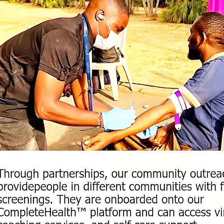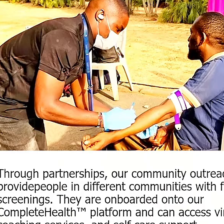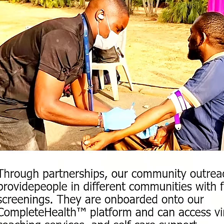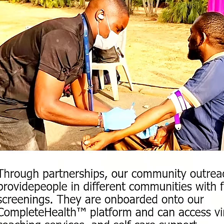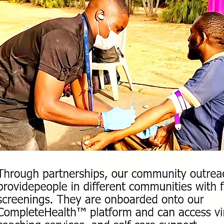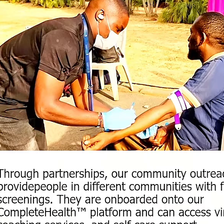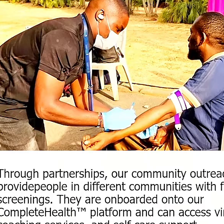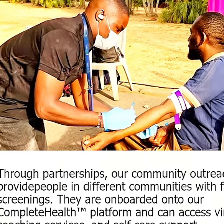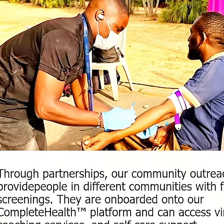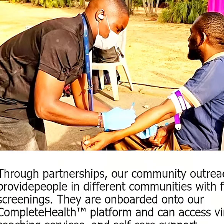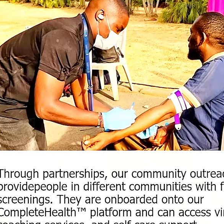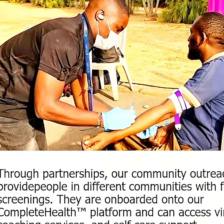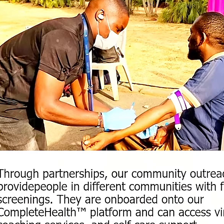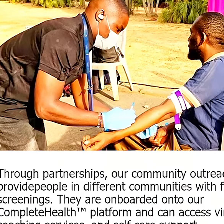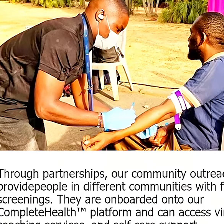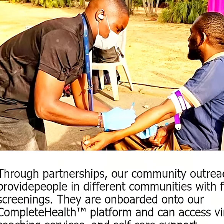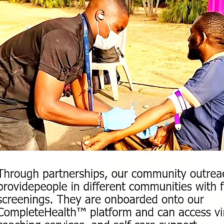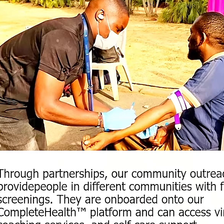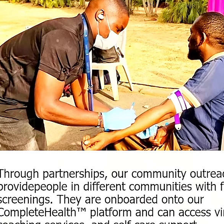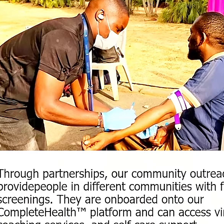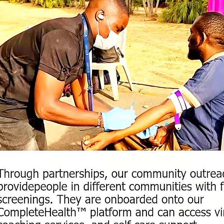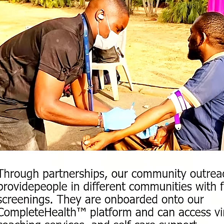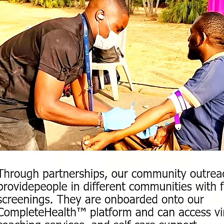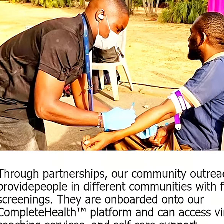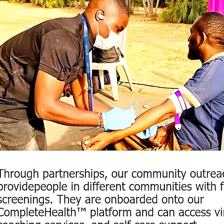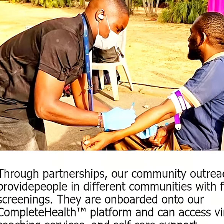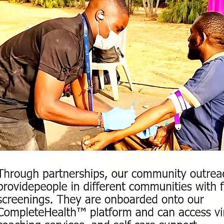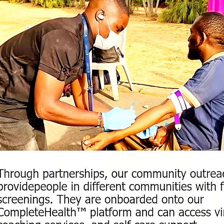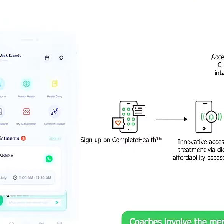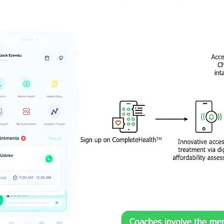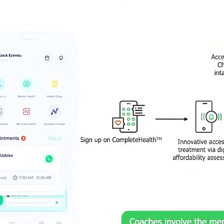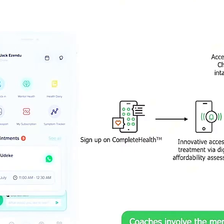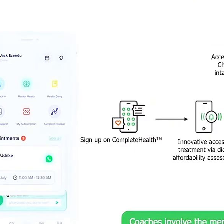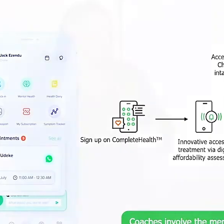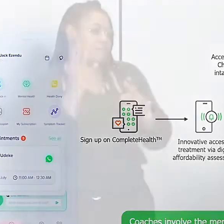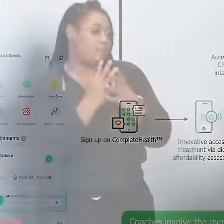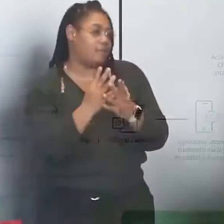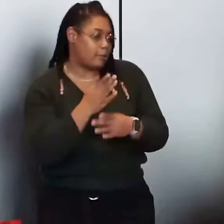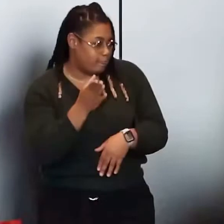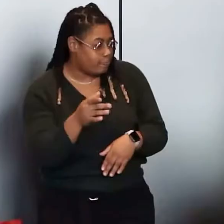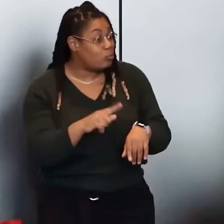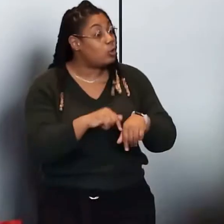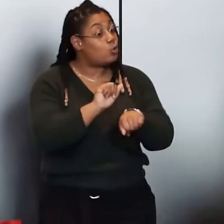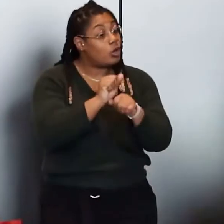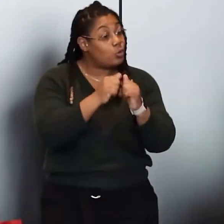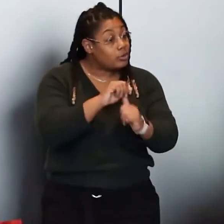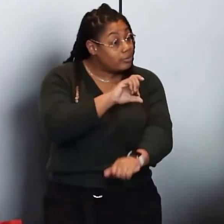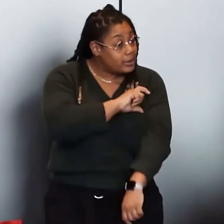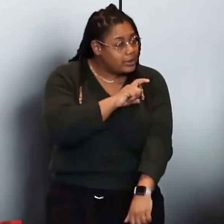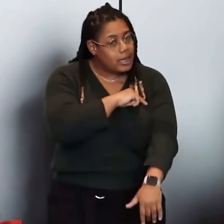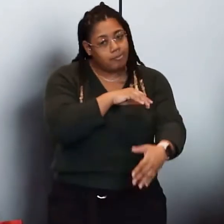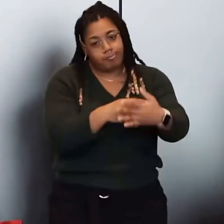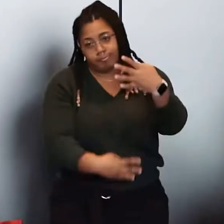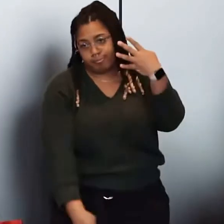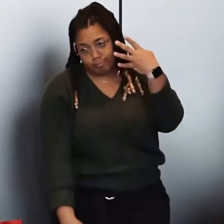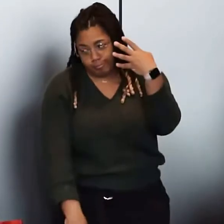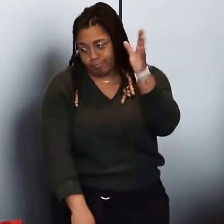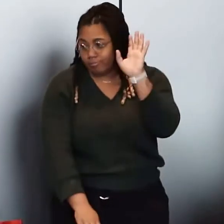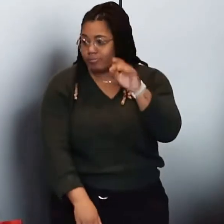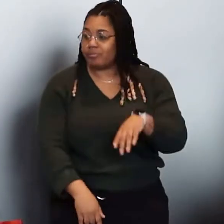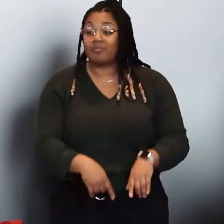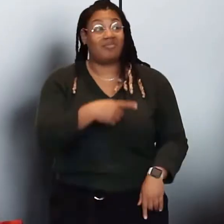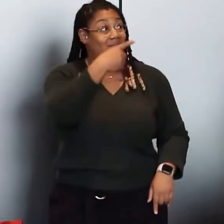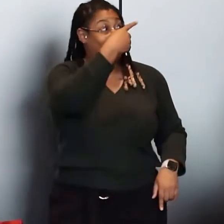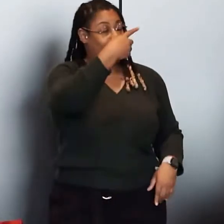cancer screening and other comorbidity screenings right there for them. work with the police force, customs, etc. This just is a very